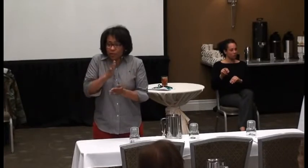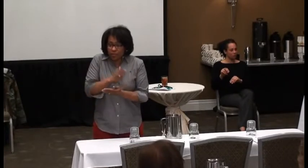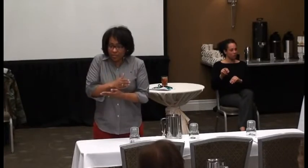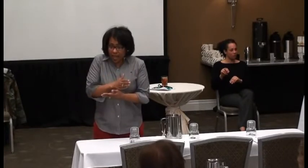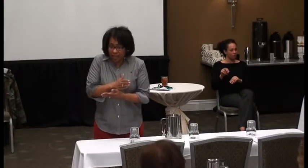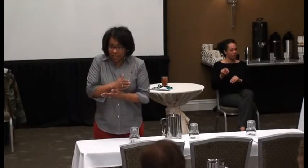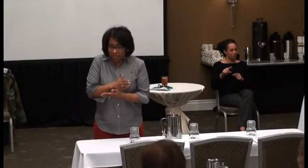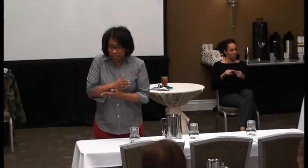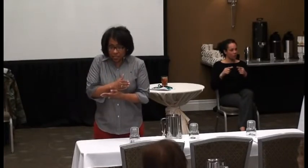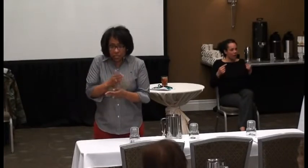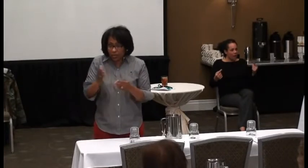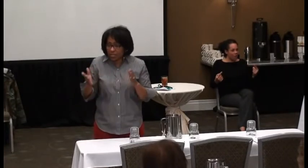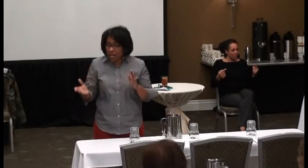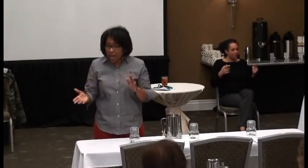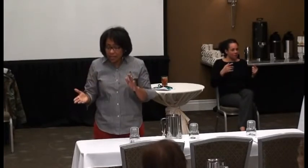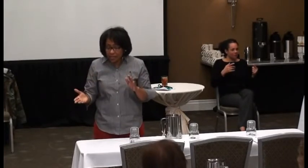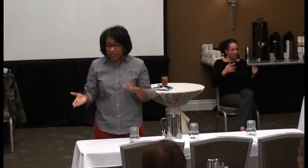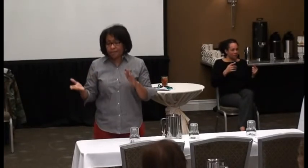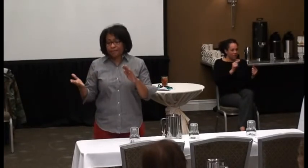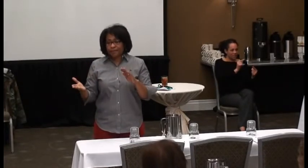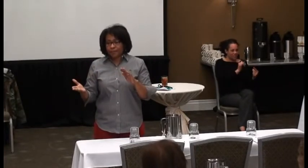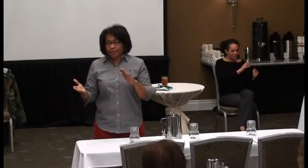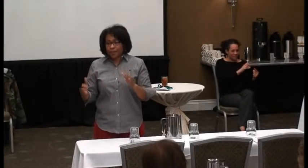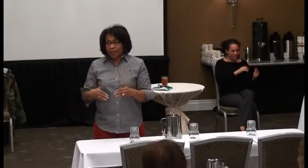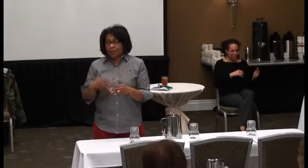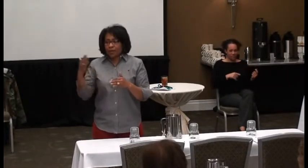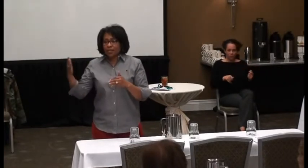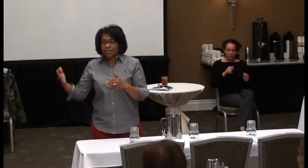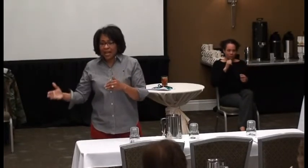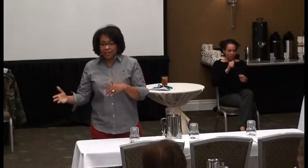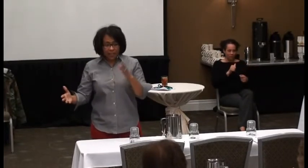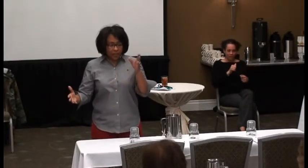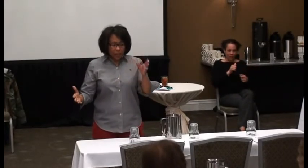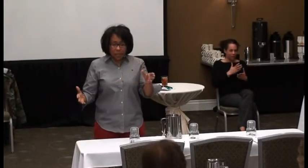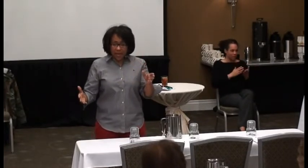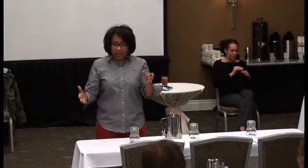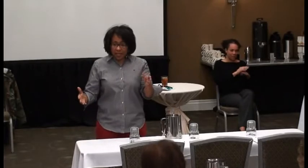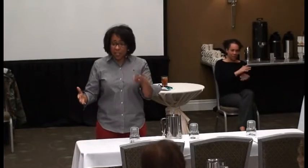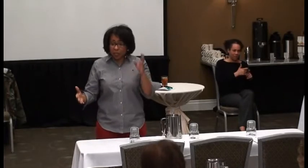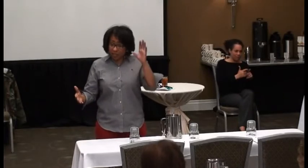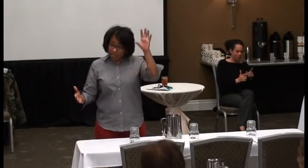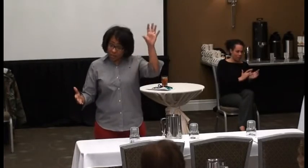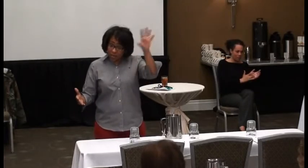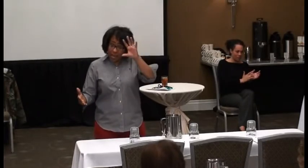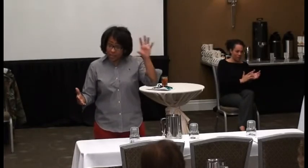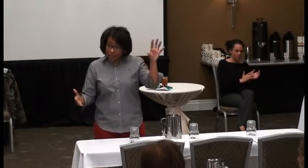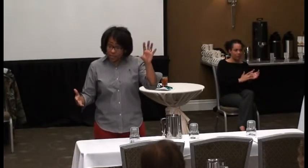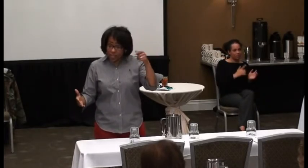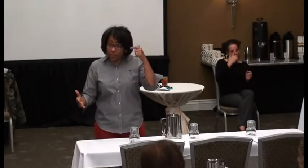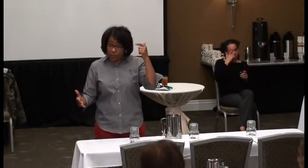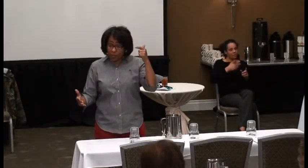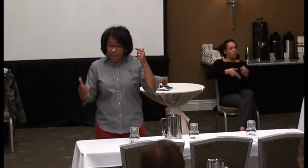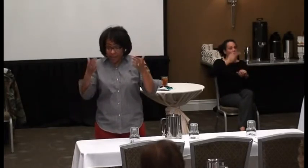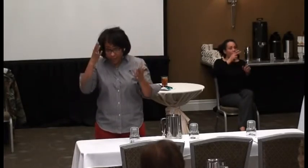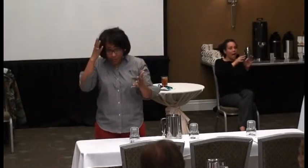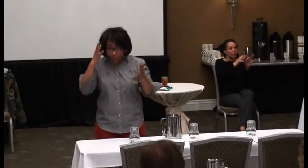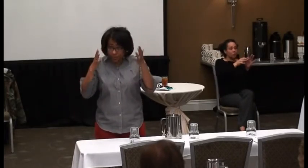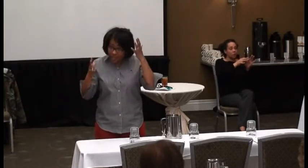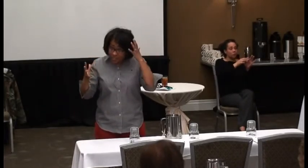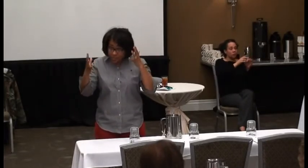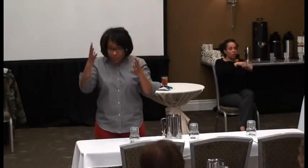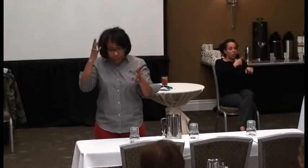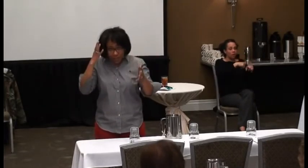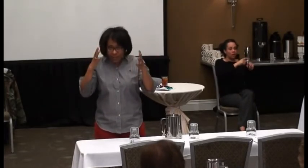a reverse akathisia. So it's not a side effect from the medicine, it's because they were on high doses and their brain is